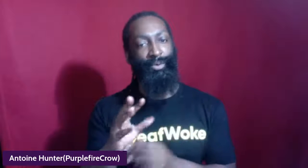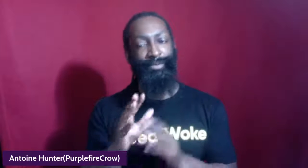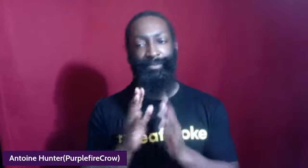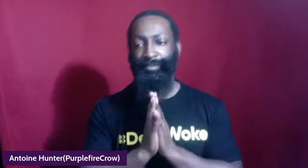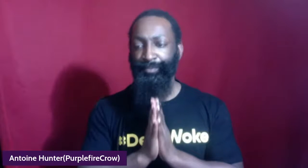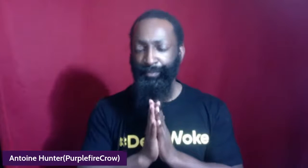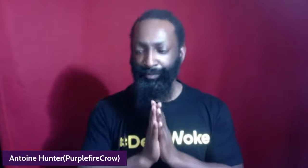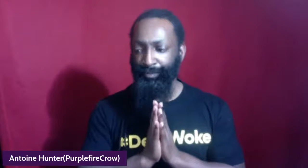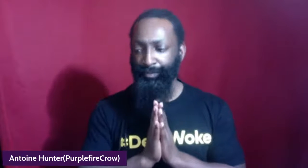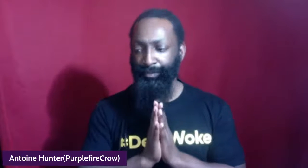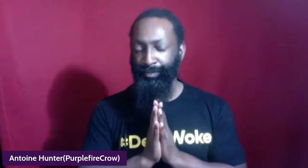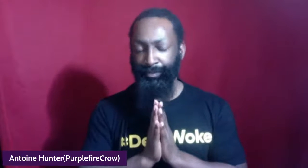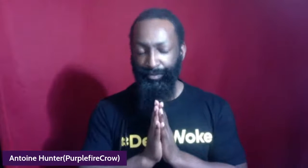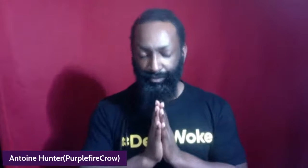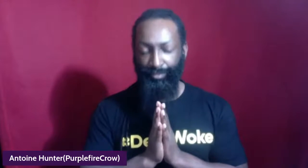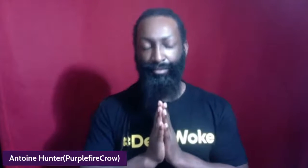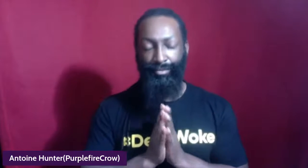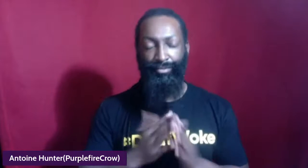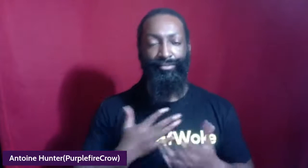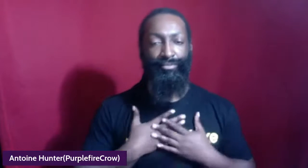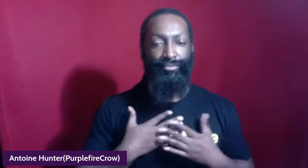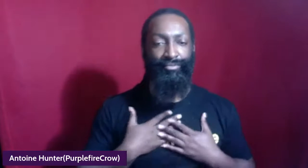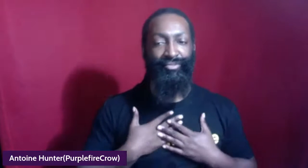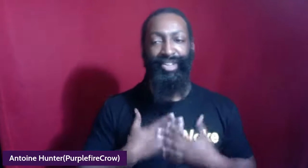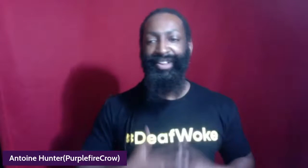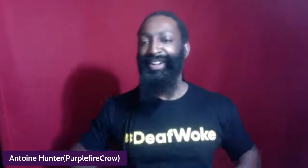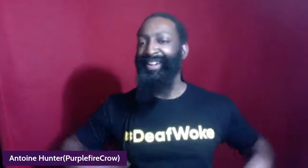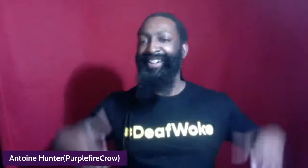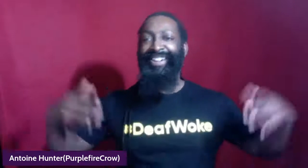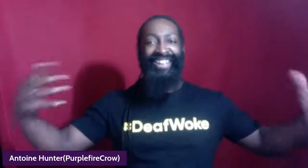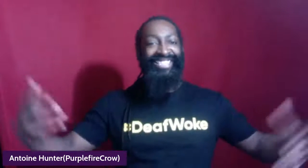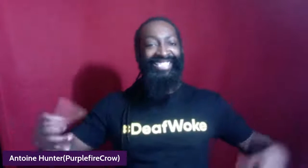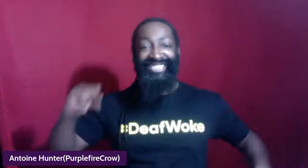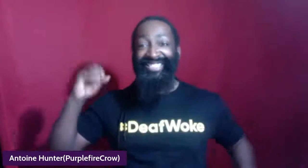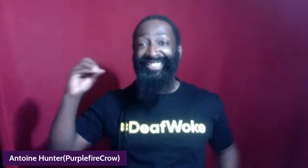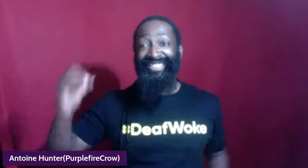This is also why I'm known as PurpleFireCrow.